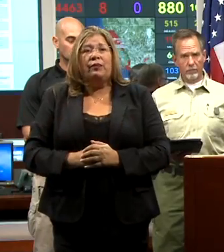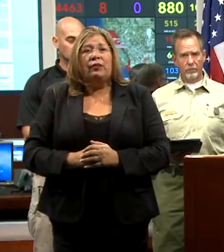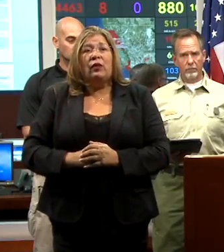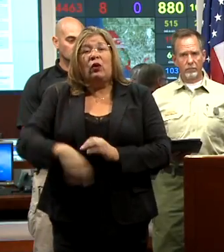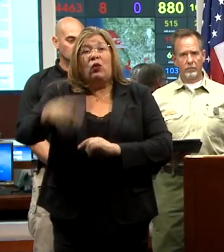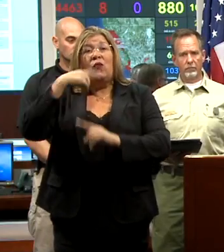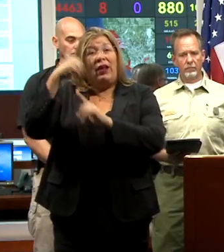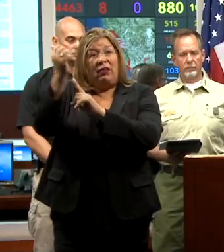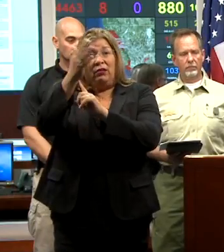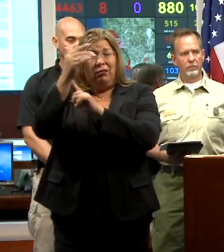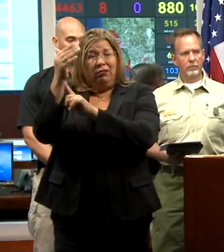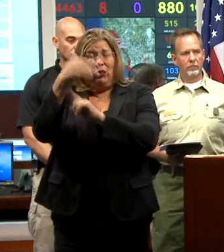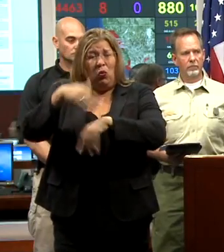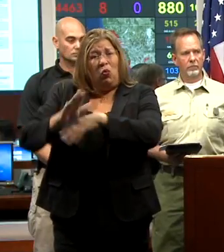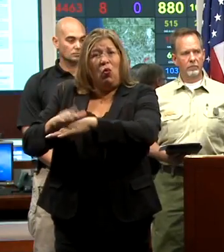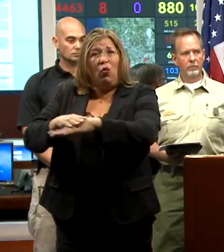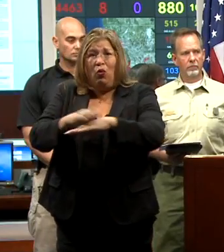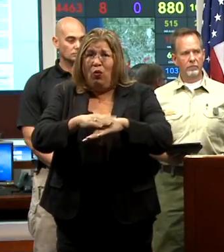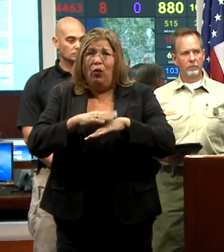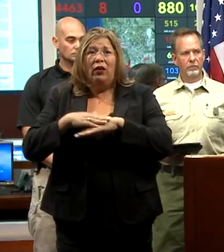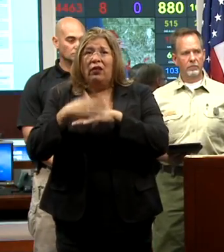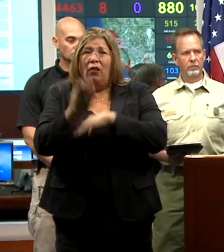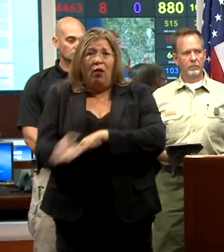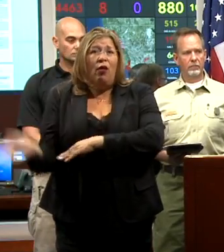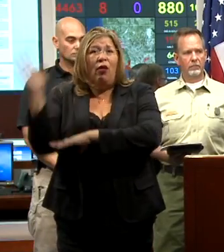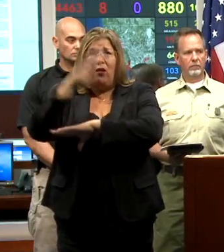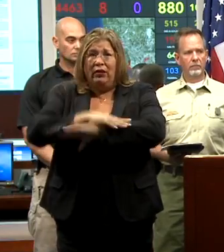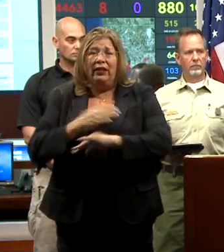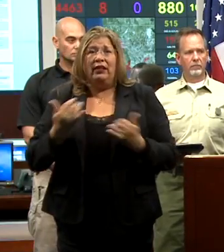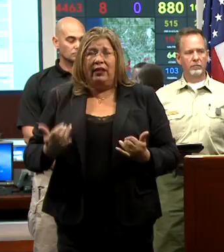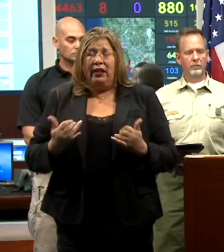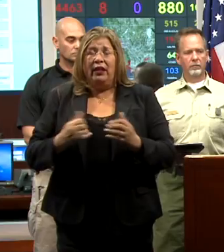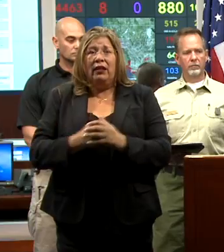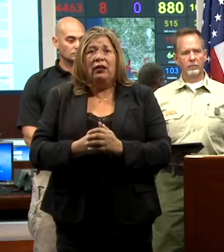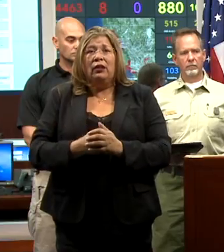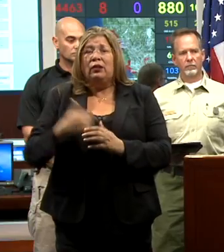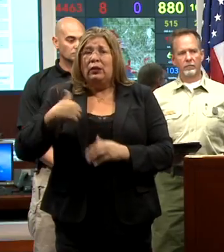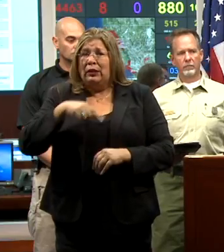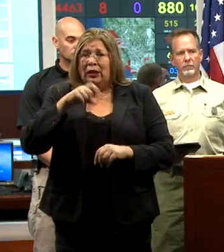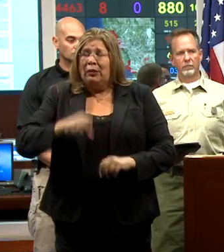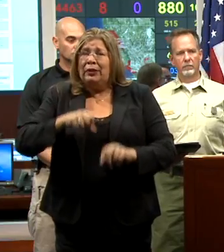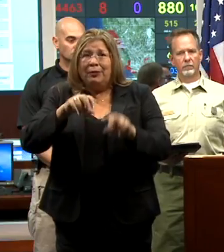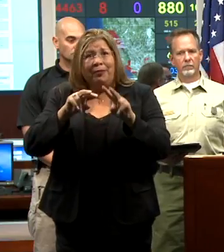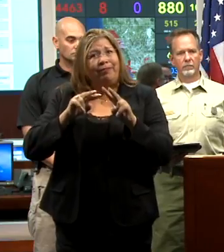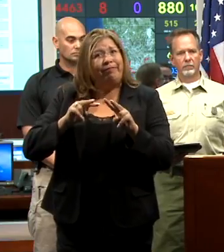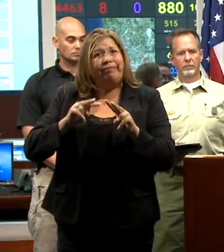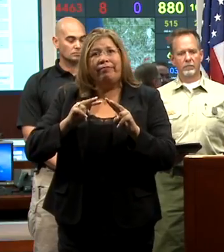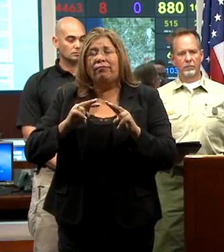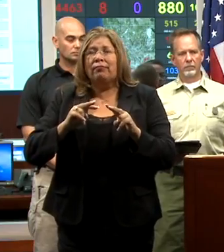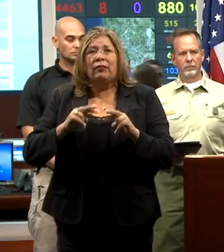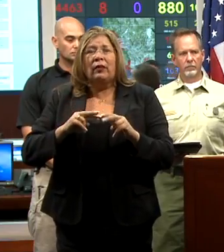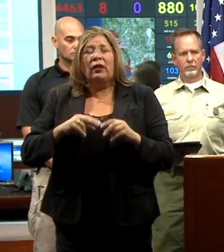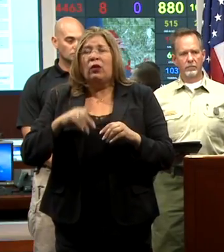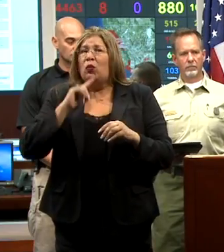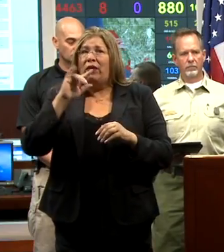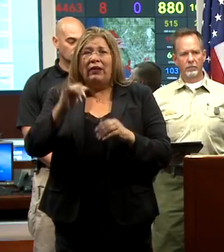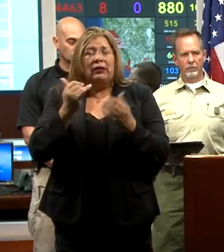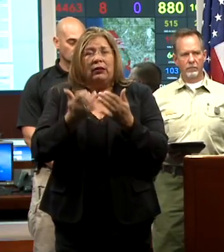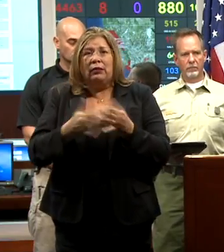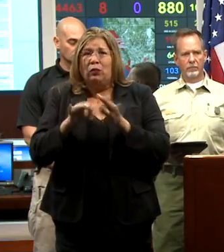do persist throughout the rest of the day, and our diligence must remain top